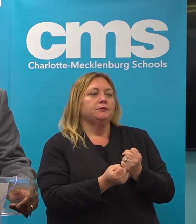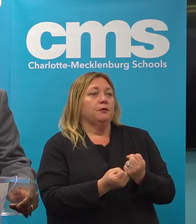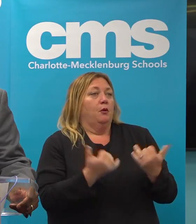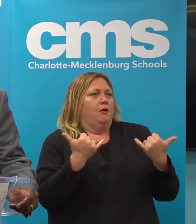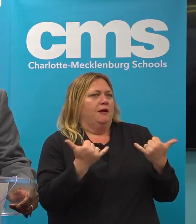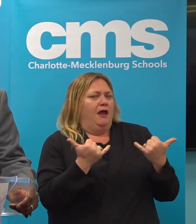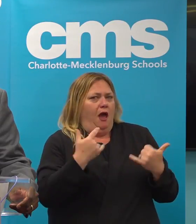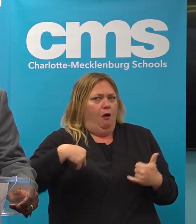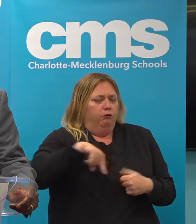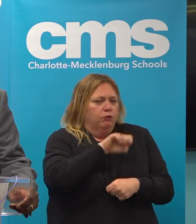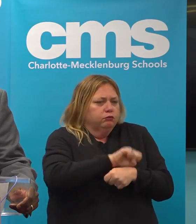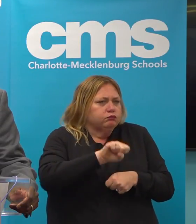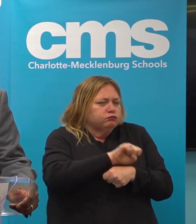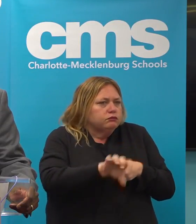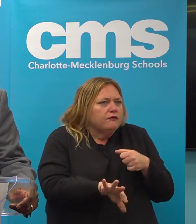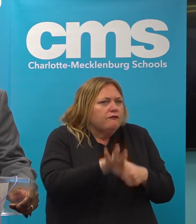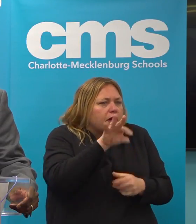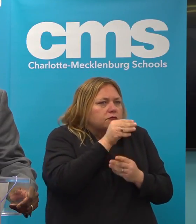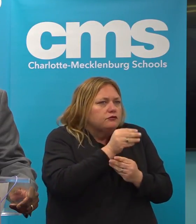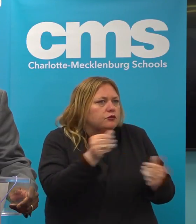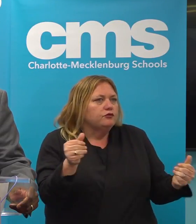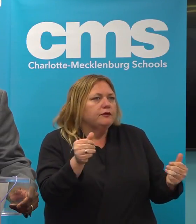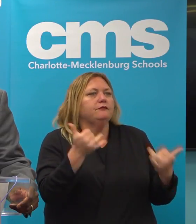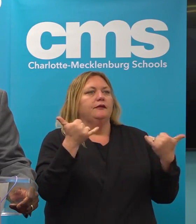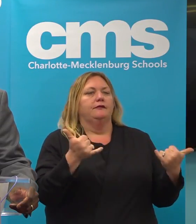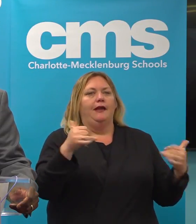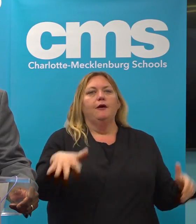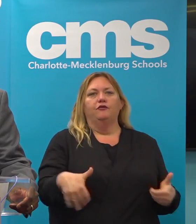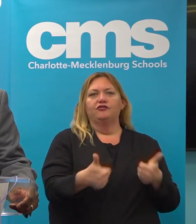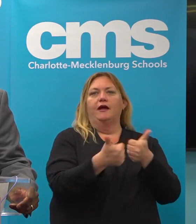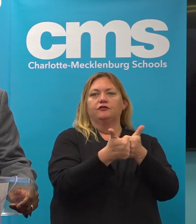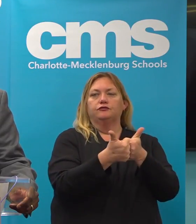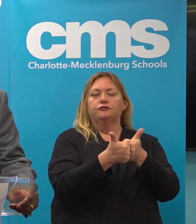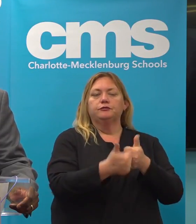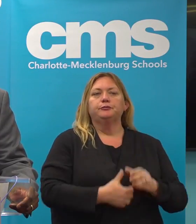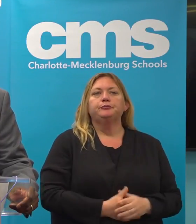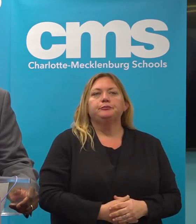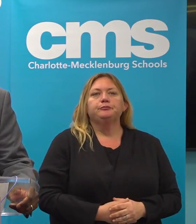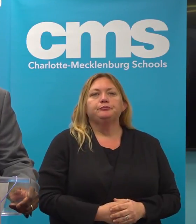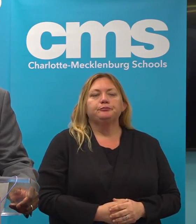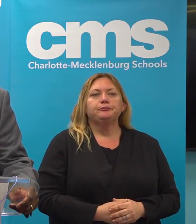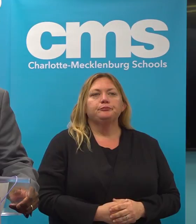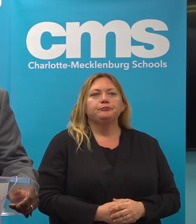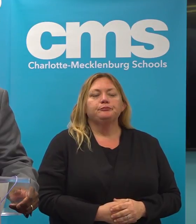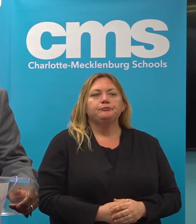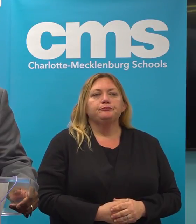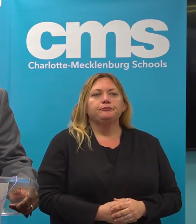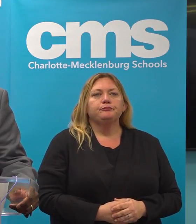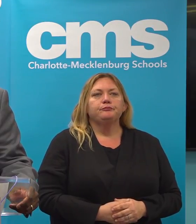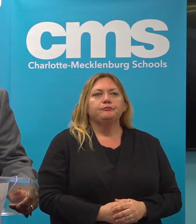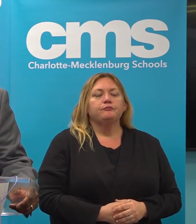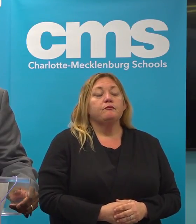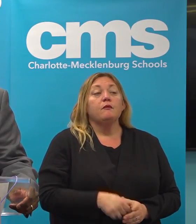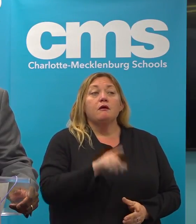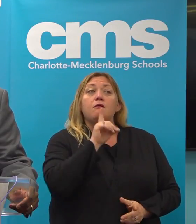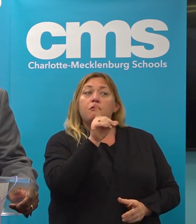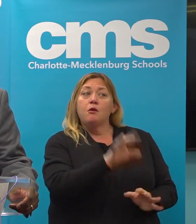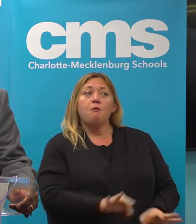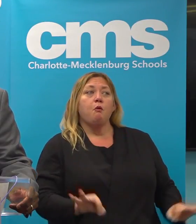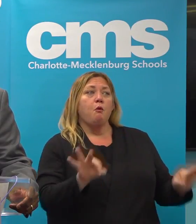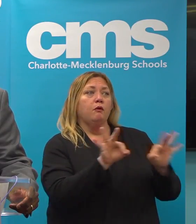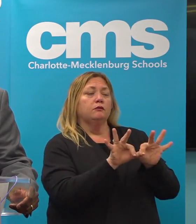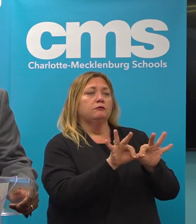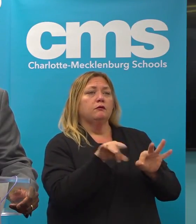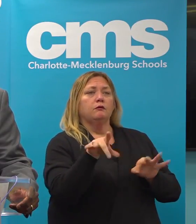we work to find solutions to the current challenges we are facing. It is important that